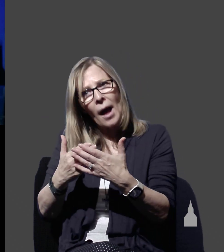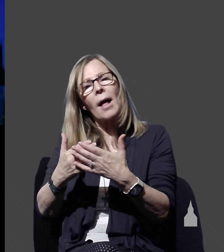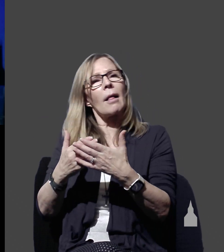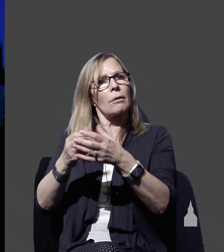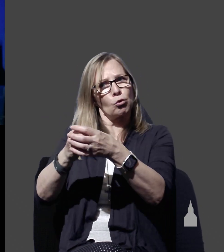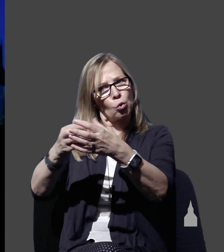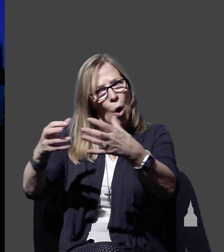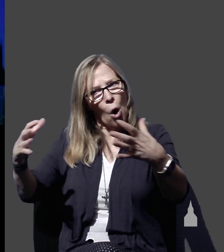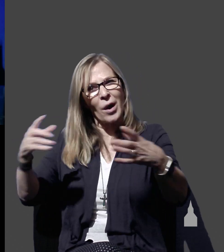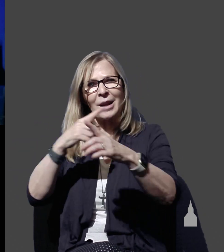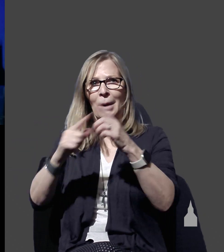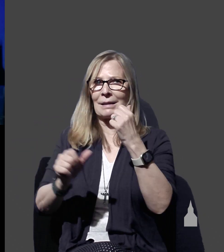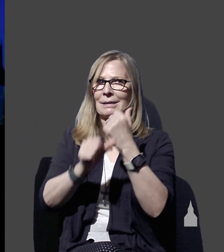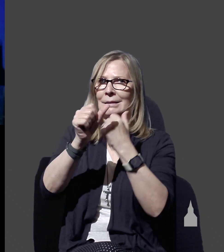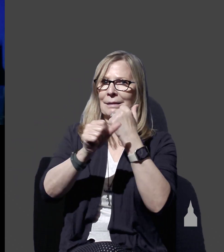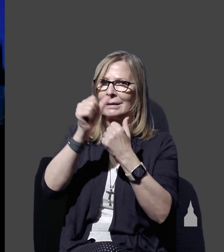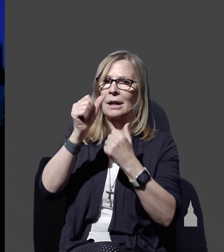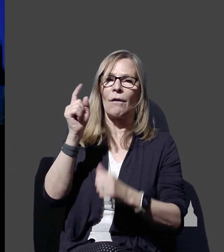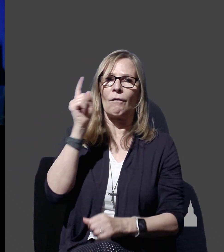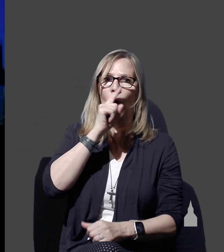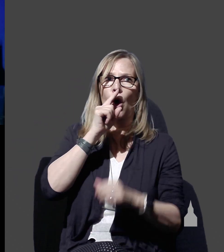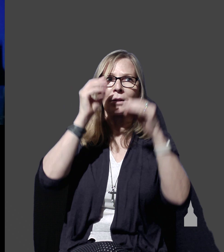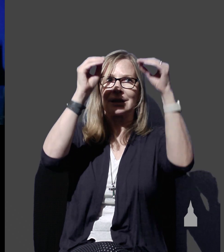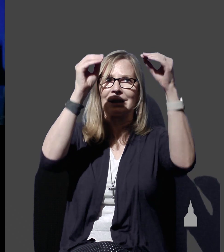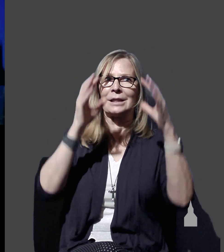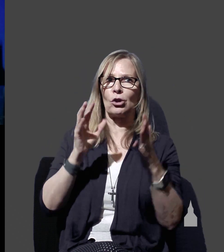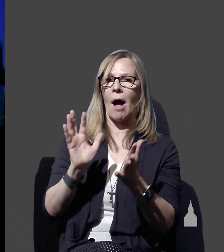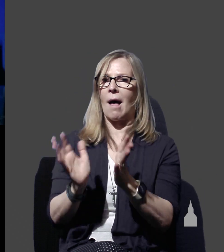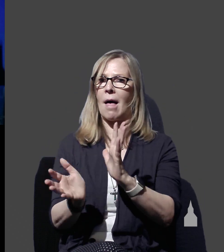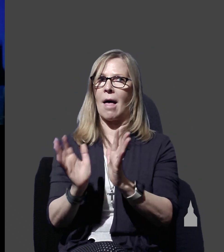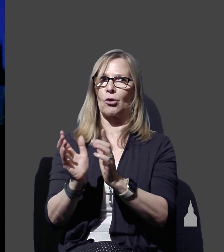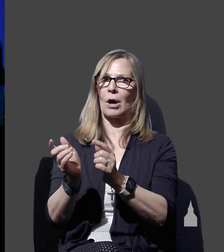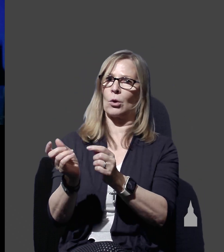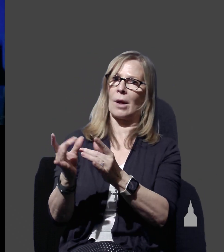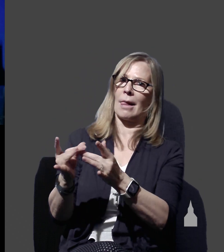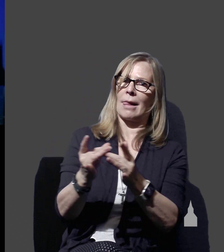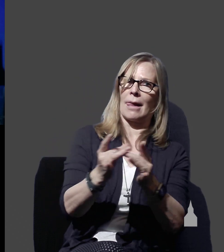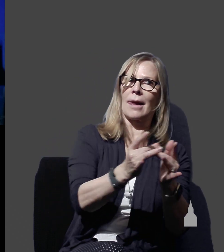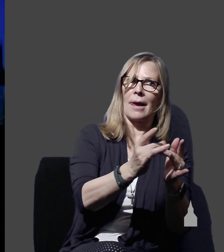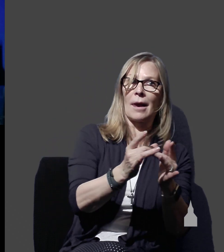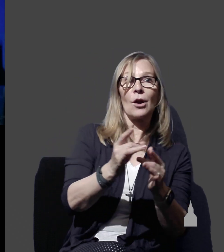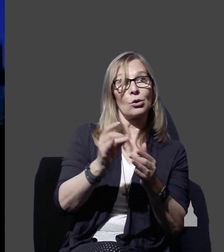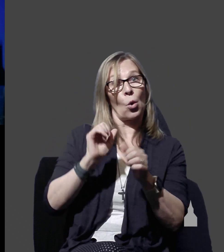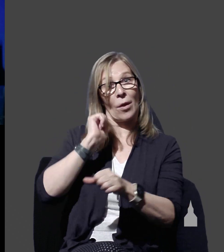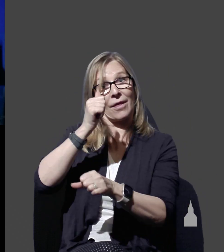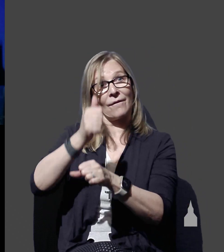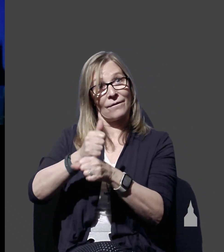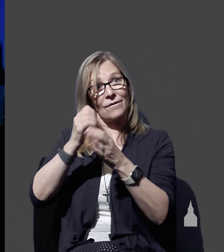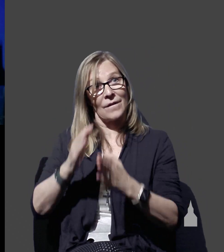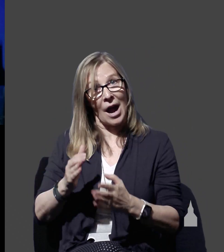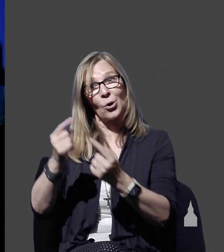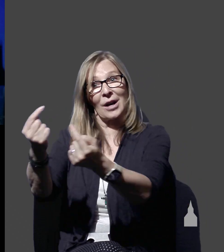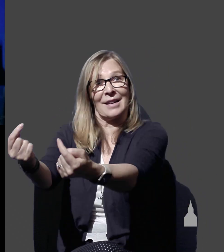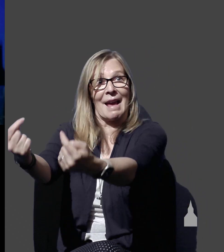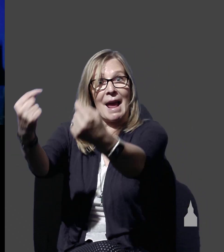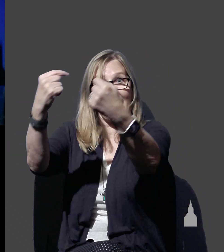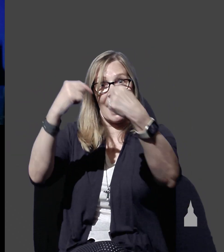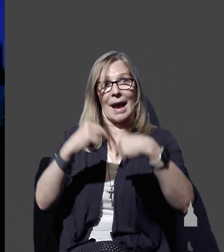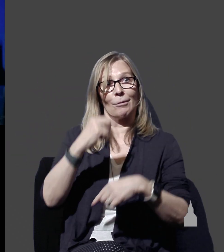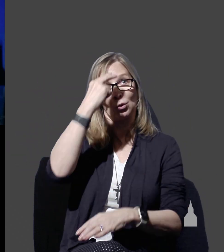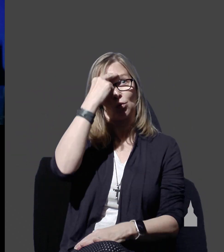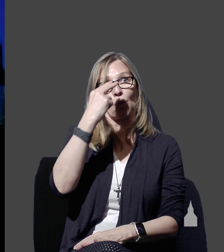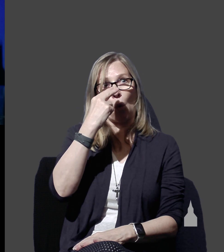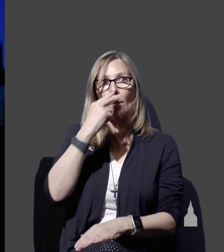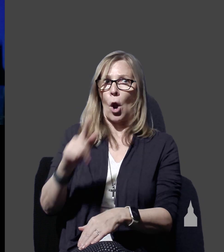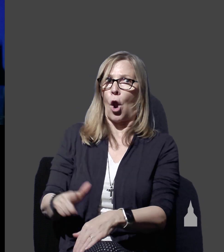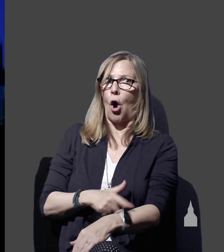danger of false teachers that was trying to lead away people. And so the founder of the church, a man named Epaphras, went from Colossae all the way to Rome, a very